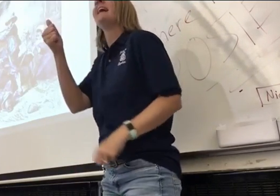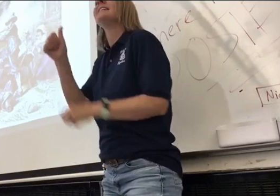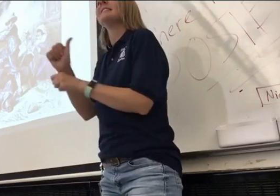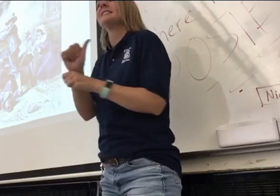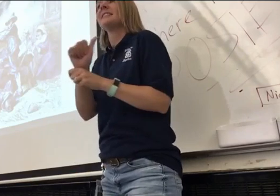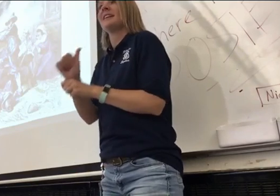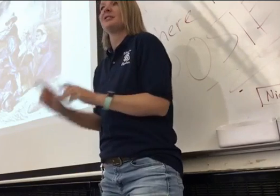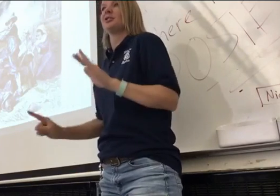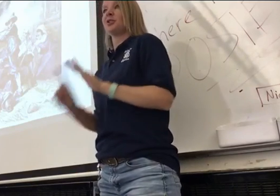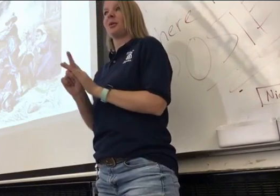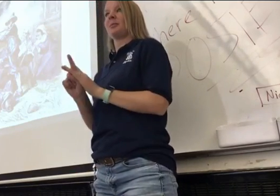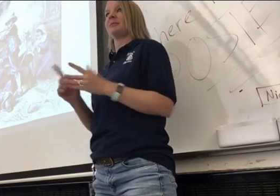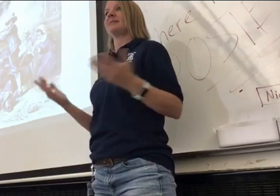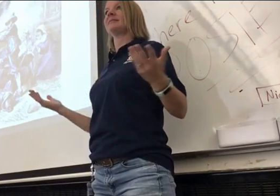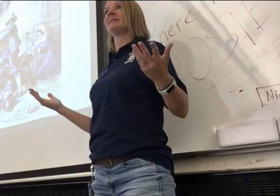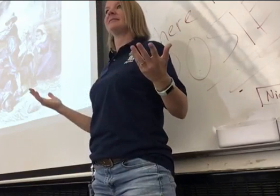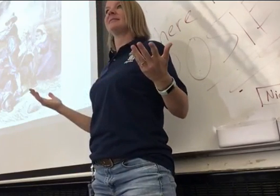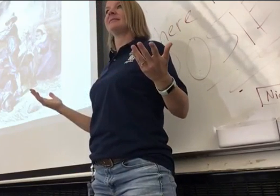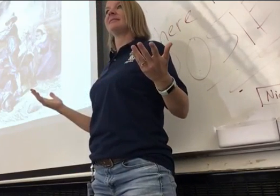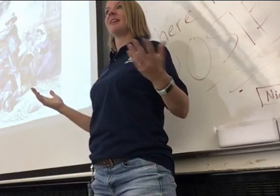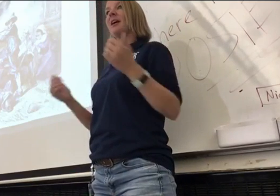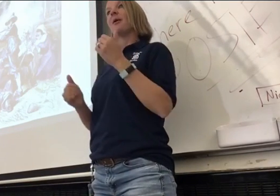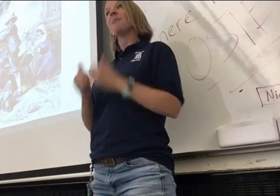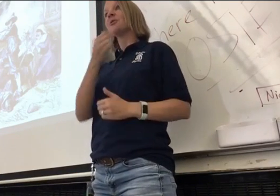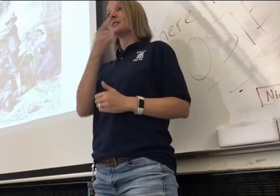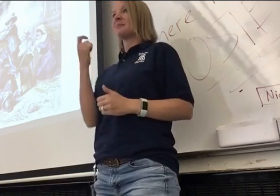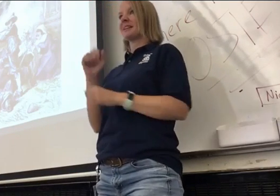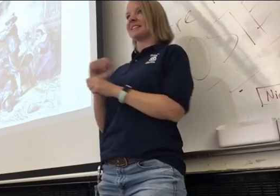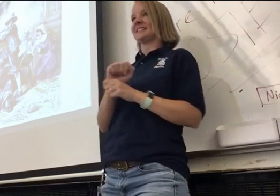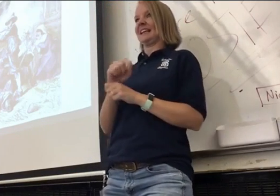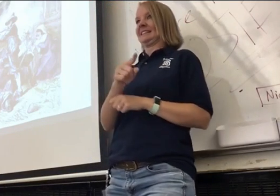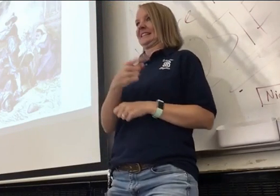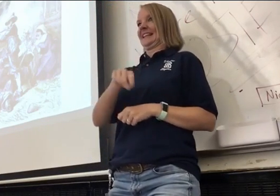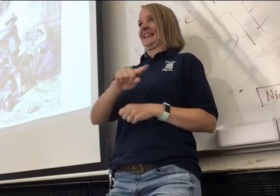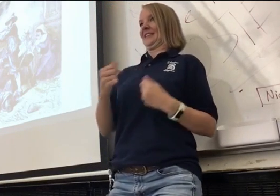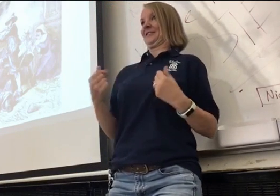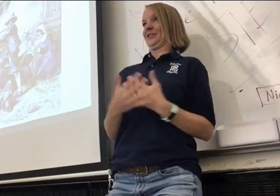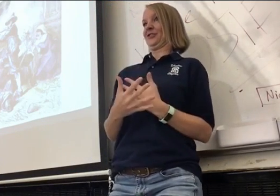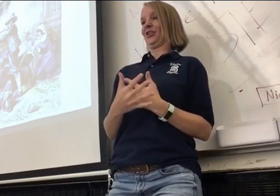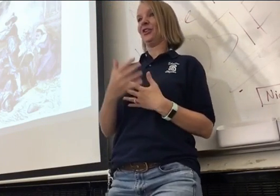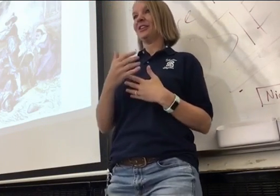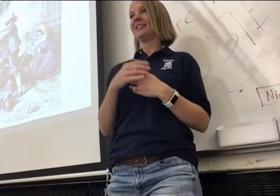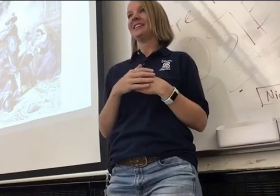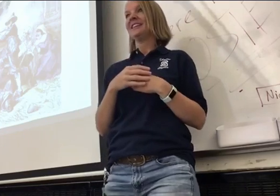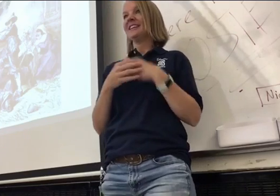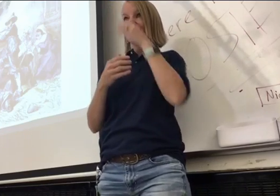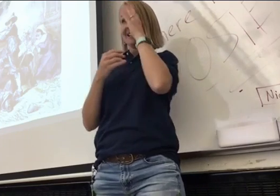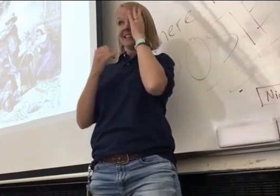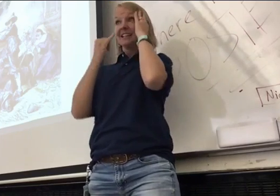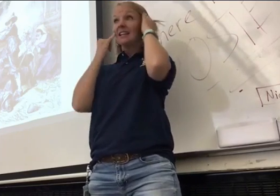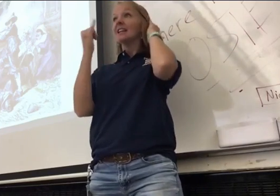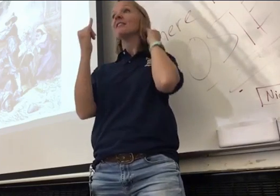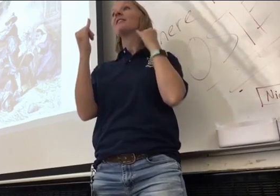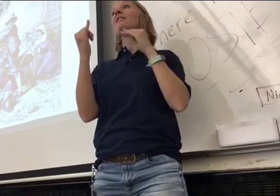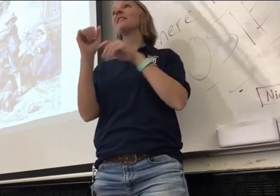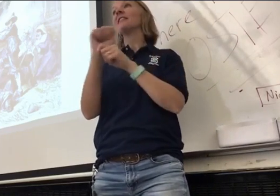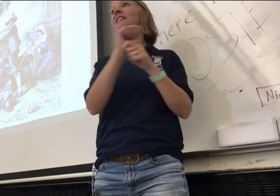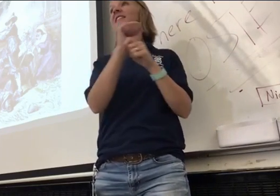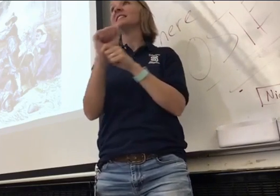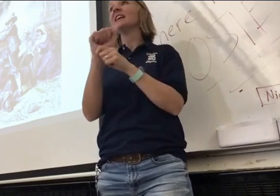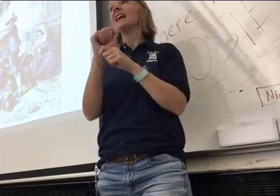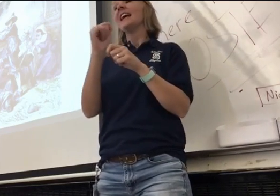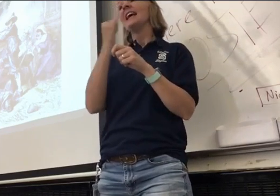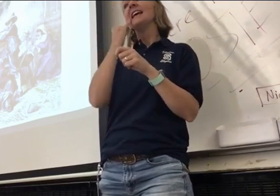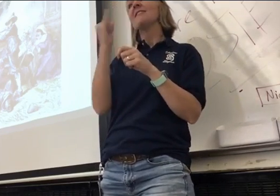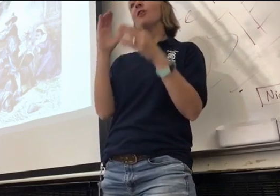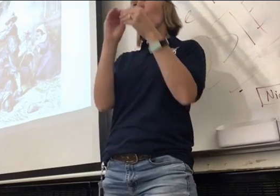come. Mostly because the slaves probably were fearful because there was no laws at this time. If you killed your slaves, their property, there's no murder charges